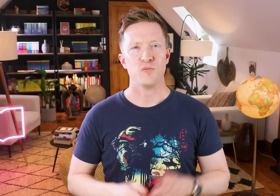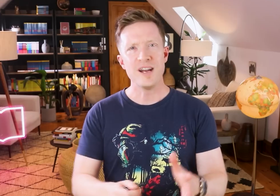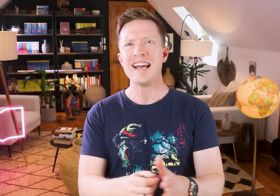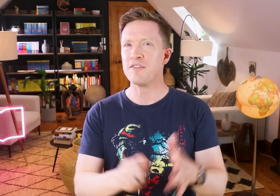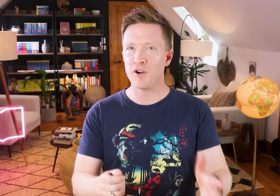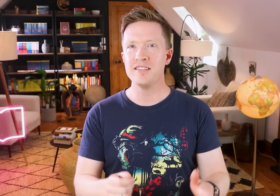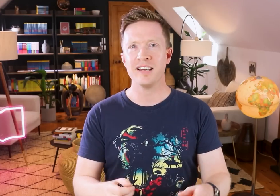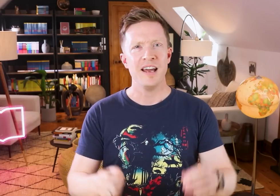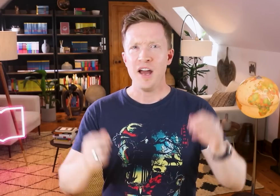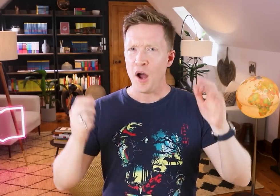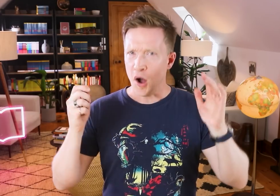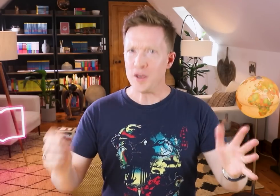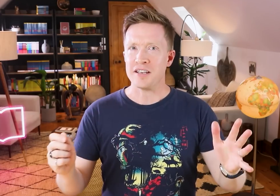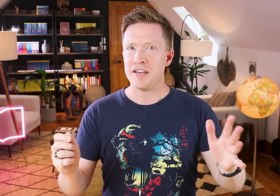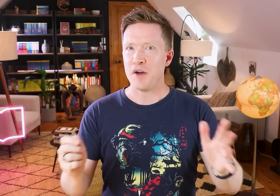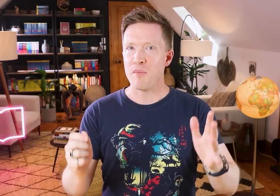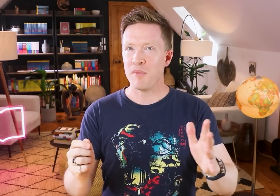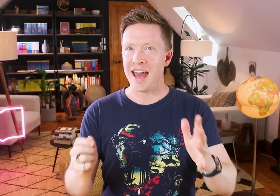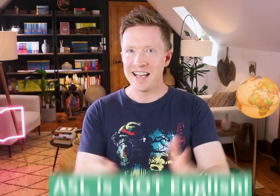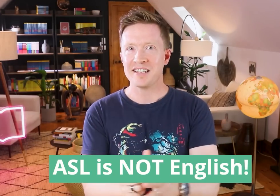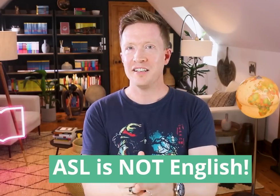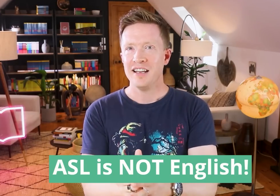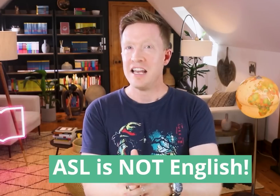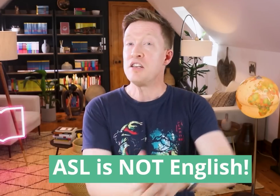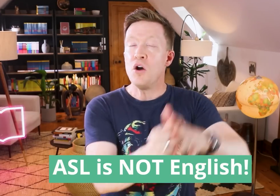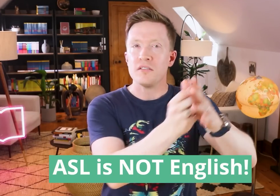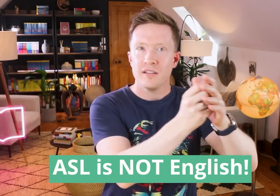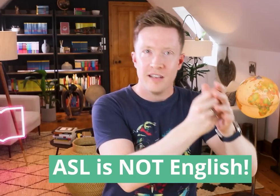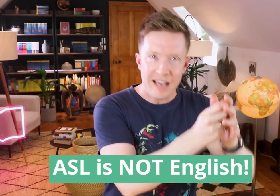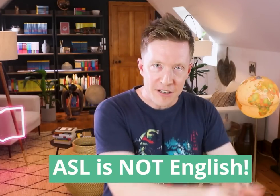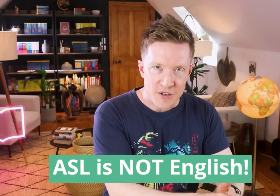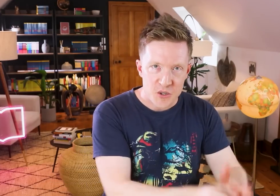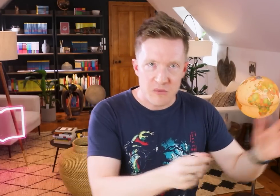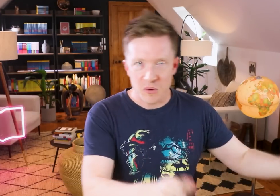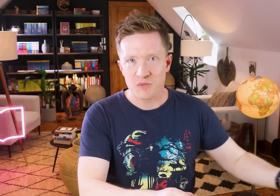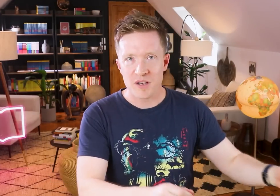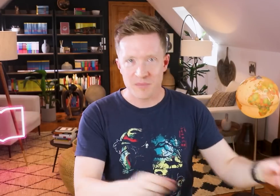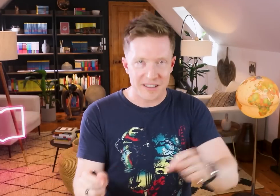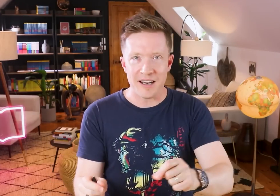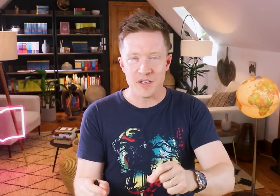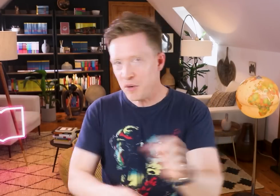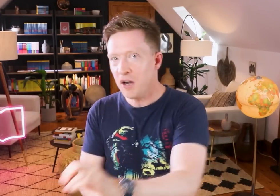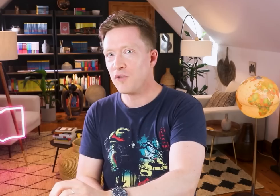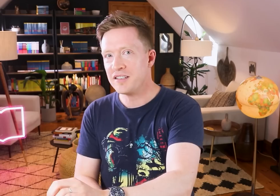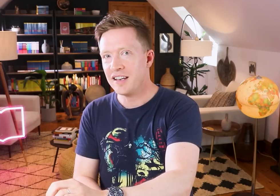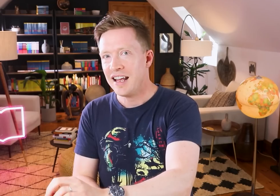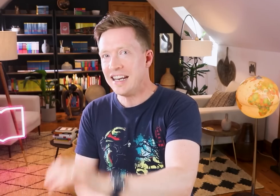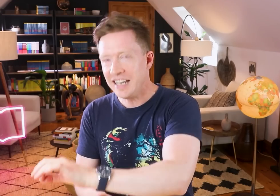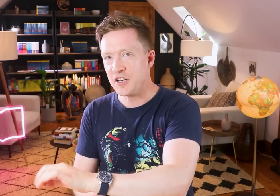Reading and writing? Oh yes. Now, remember that ASL is not English. So if you want to write something down, you can't write it in English,